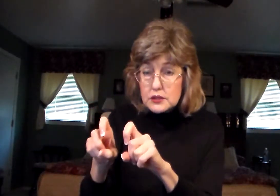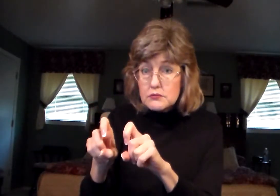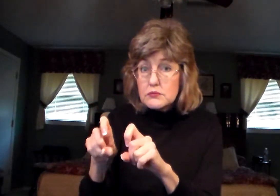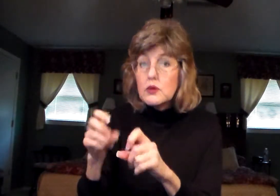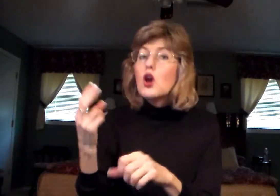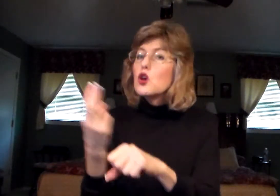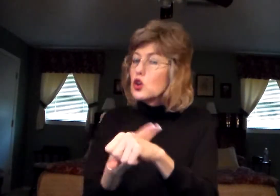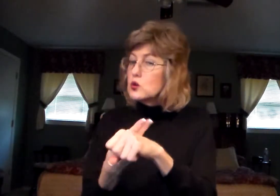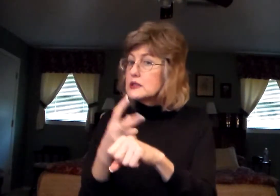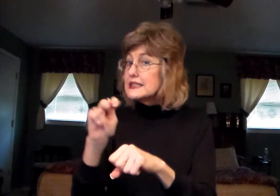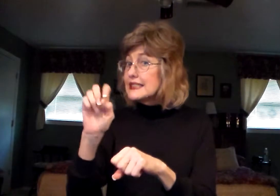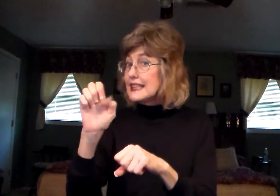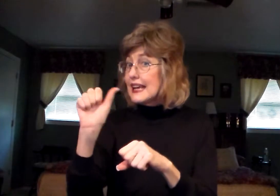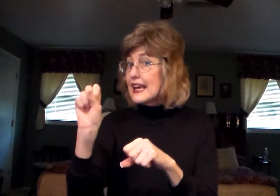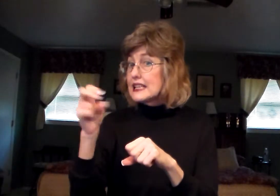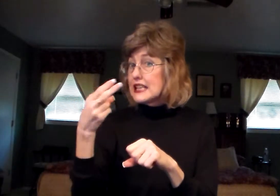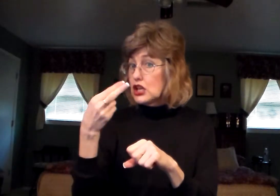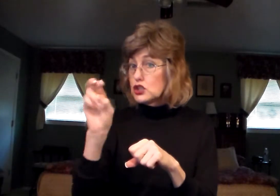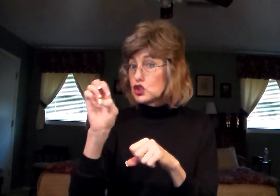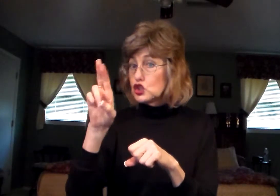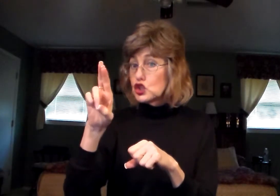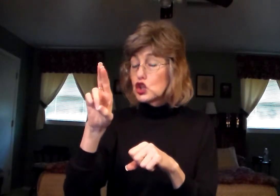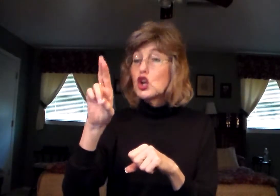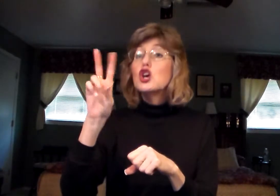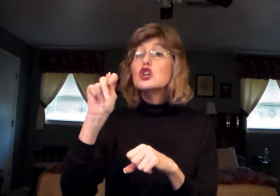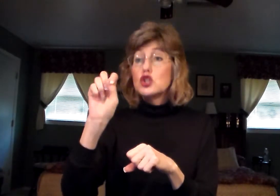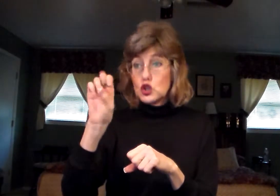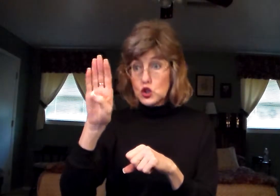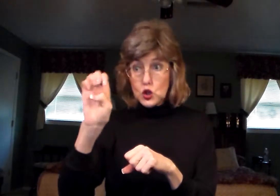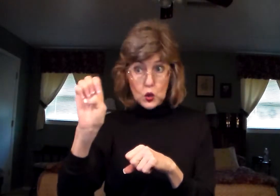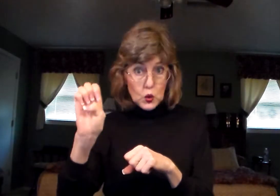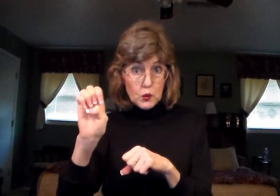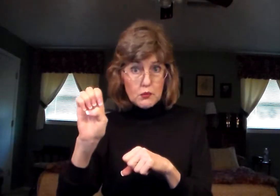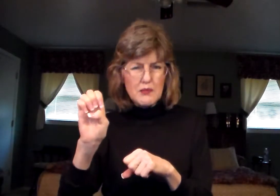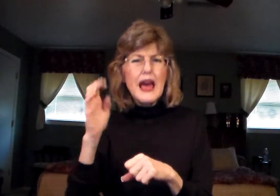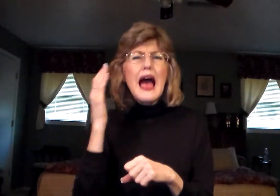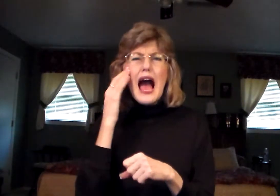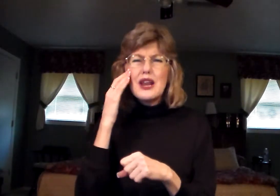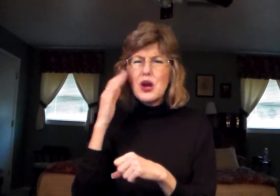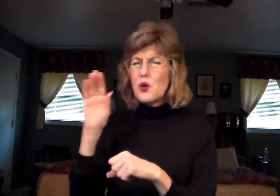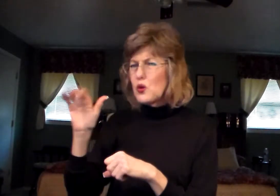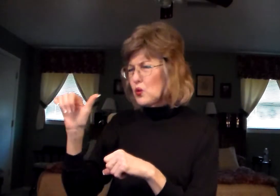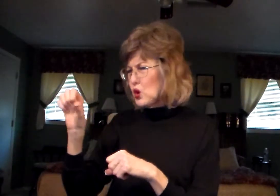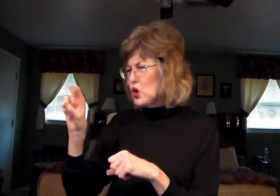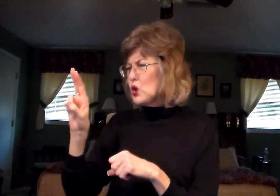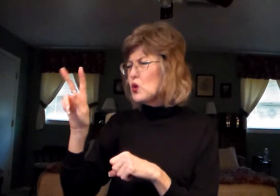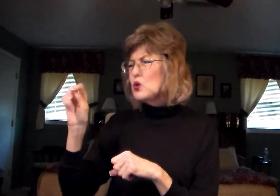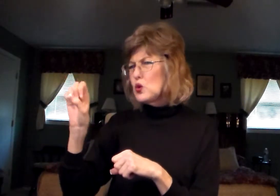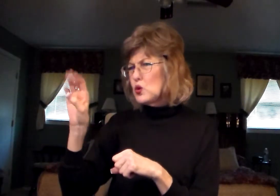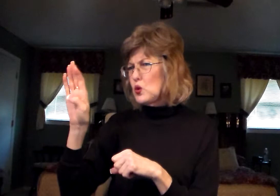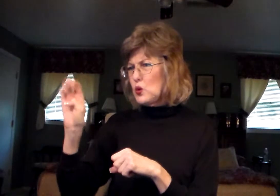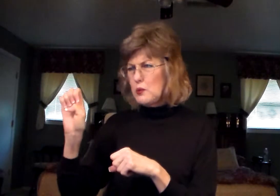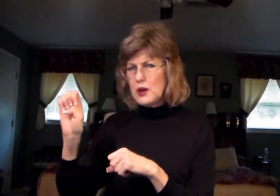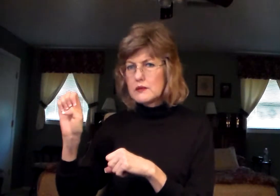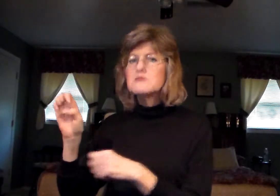It's an alternative to YouTube. I know that YouTube has generally been blocked in a lot of the districts in the